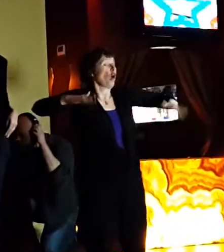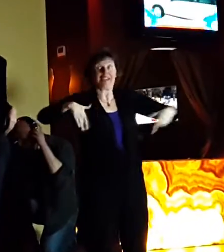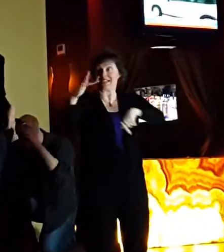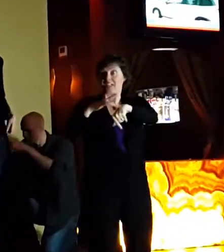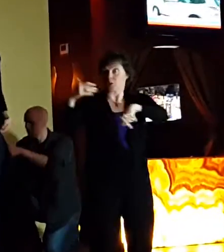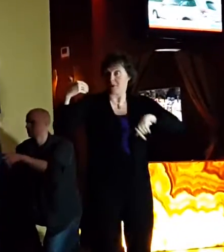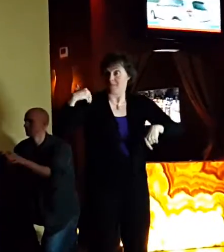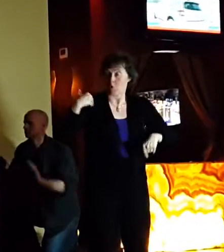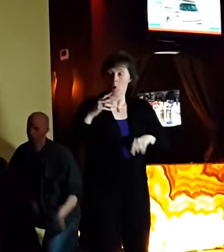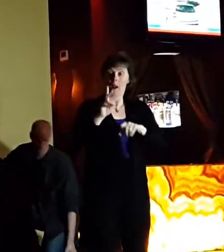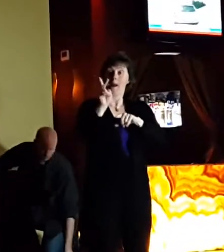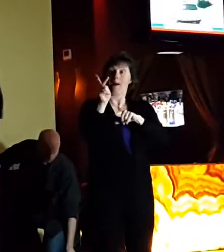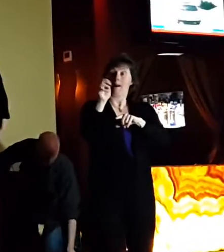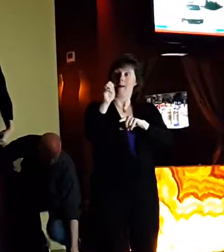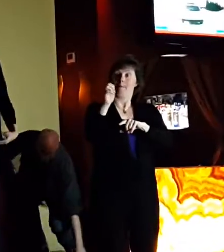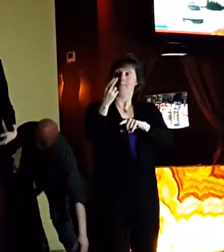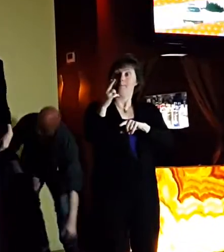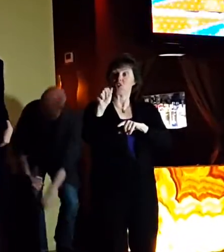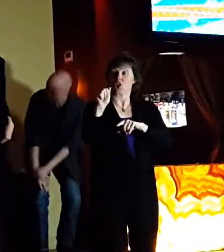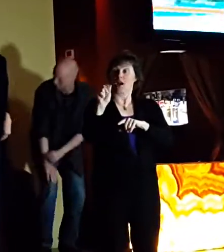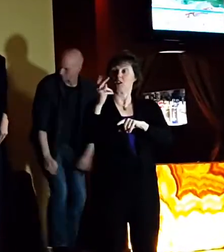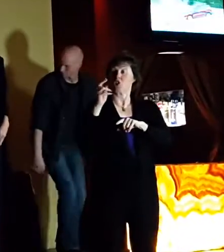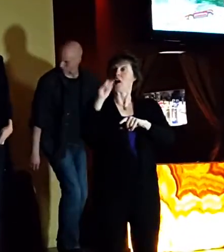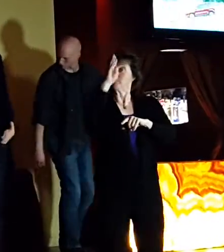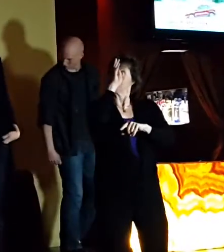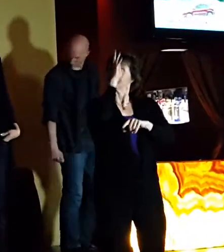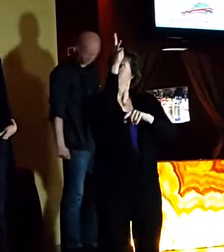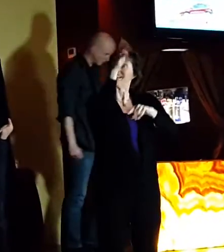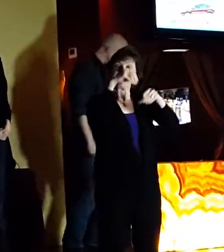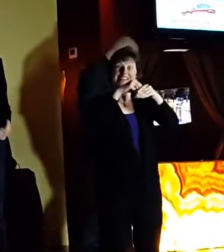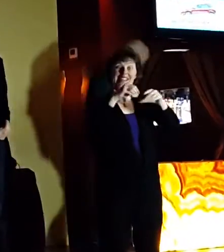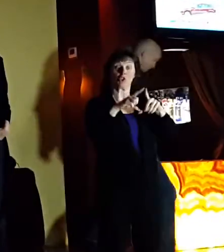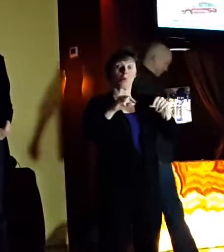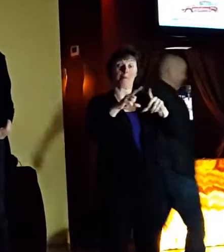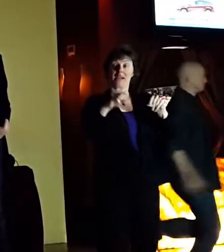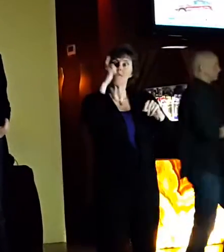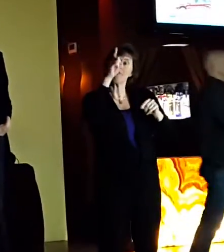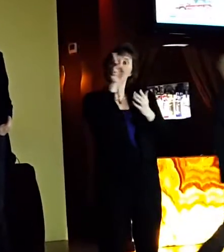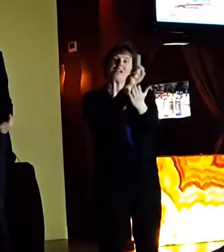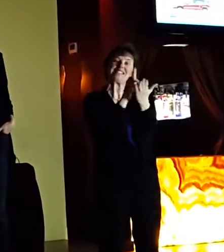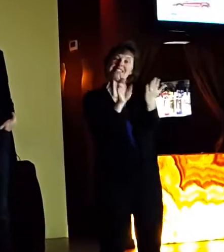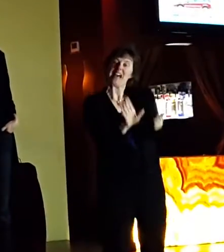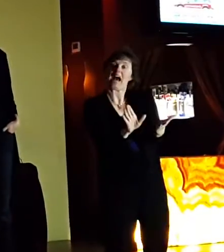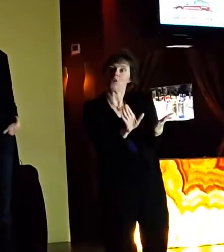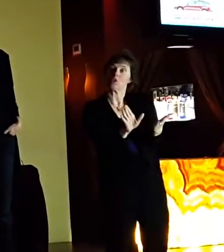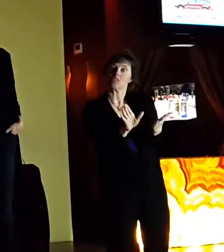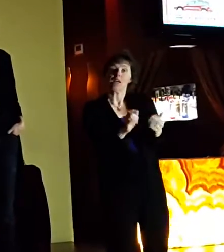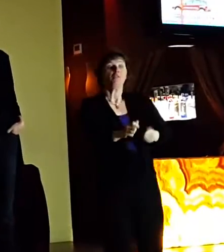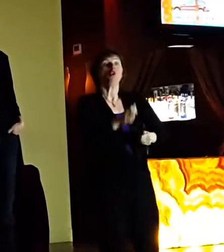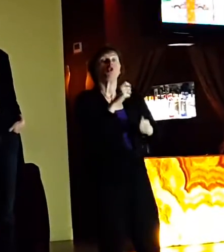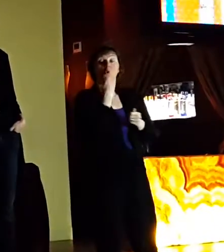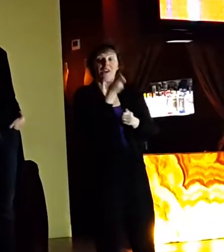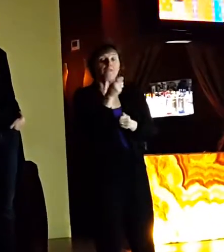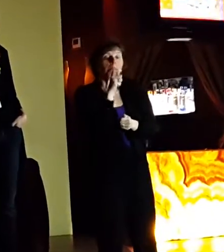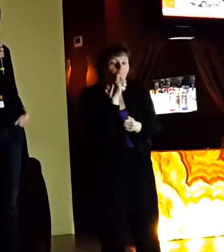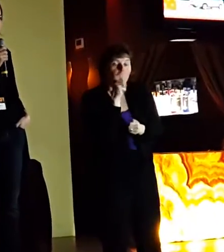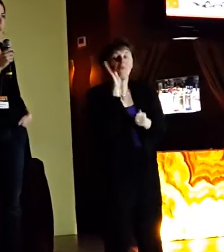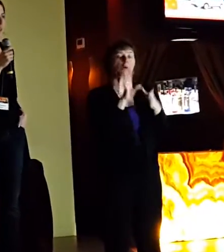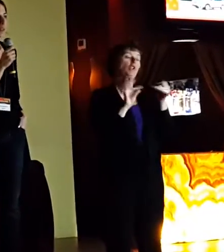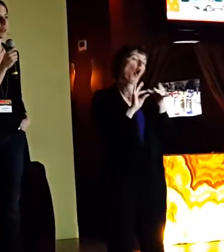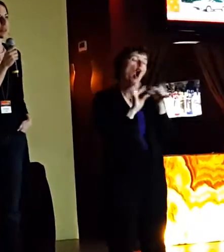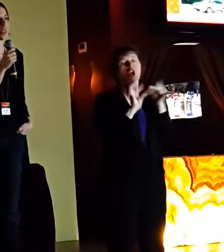here, PechaKucha was developed essentially in Japan for designers who, if you give them a microphone, will just keep talking and talking and